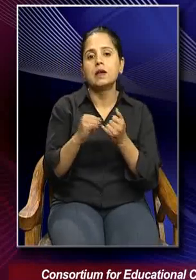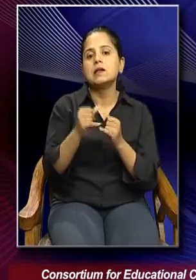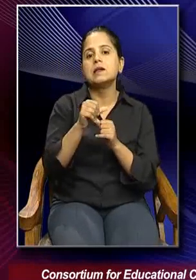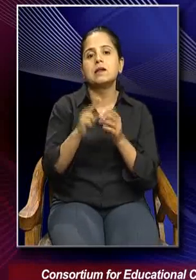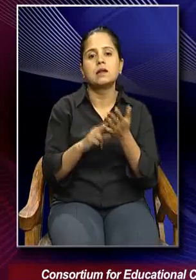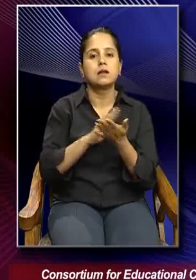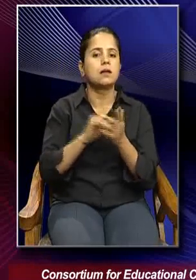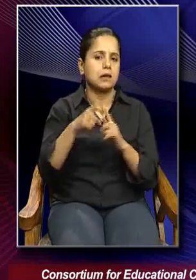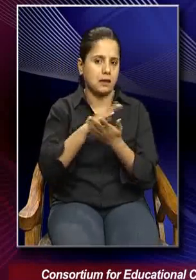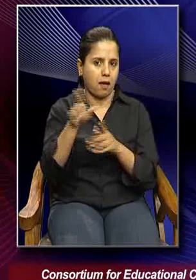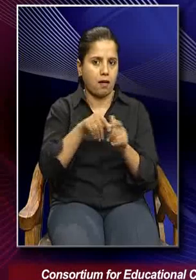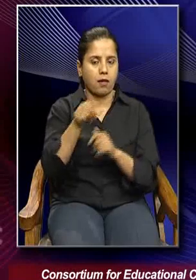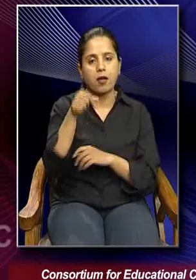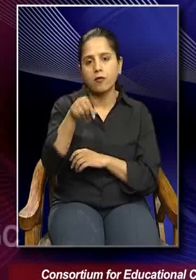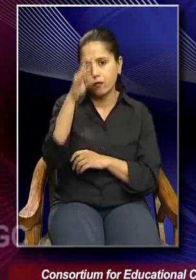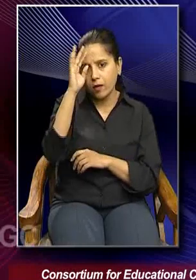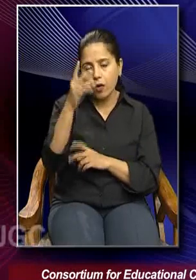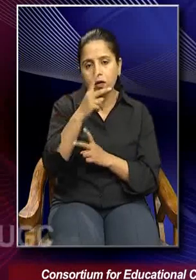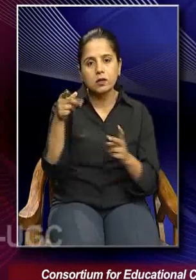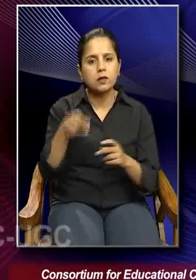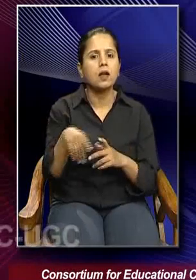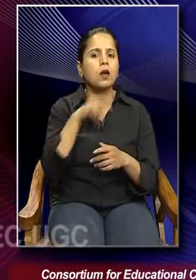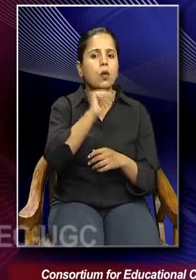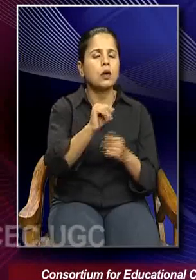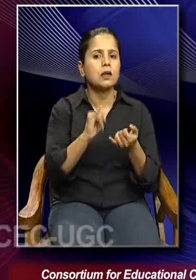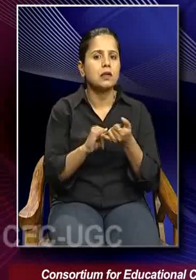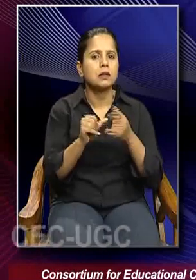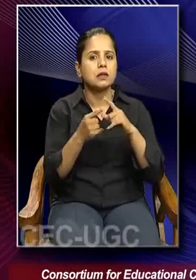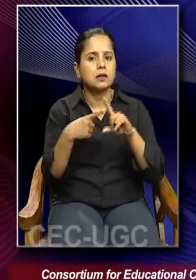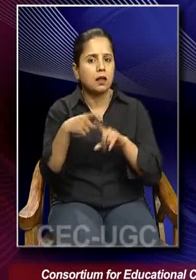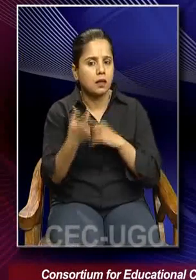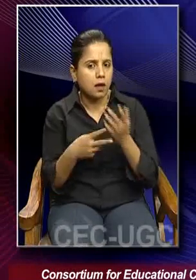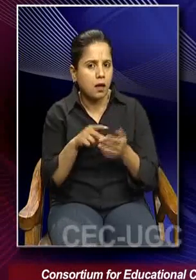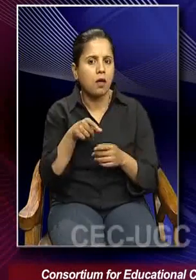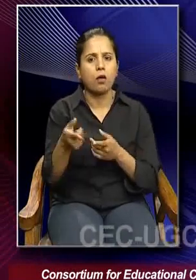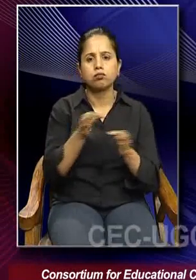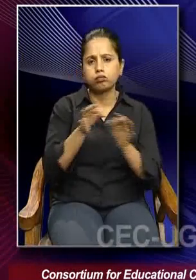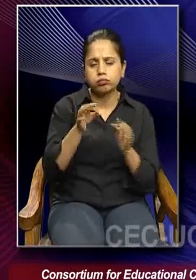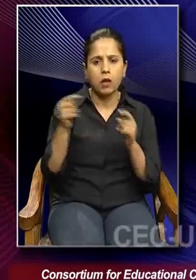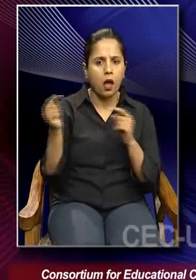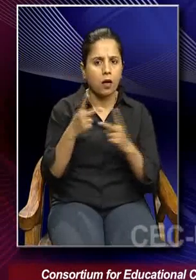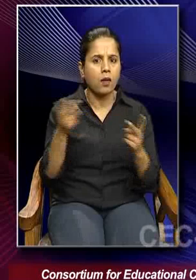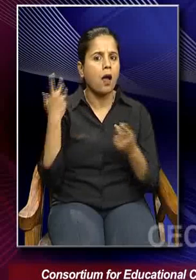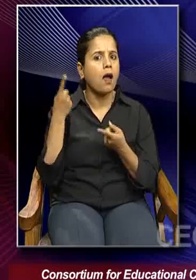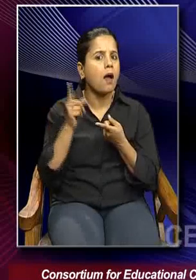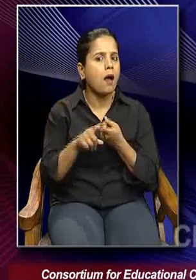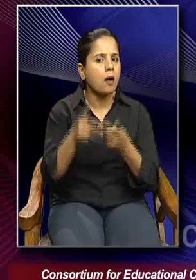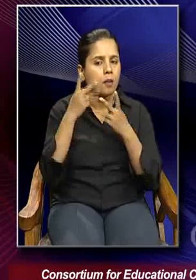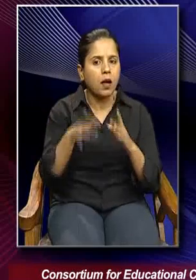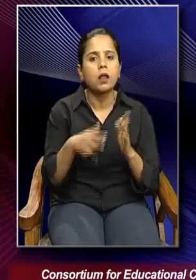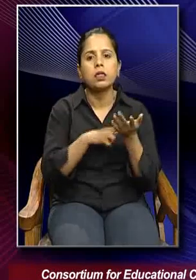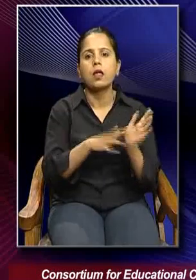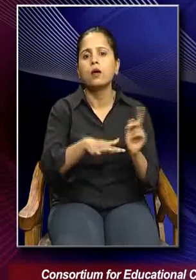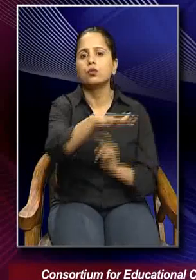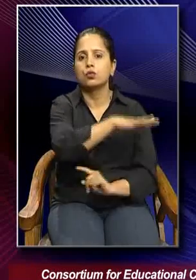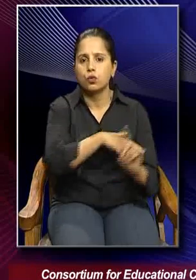philosophy, which talks about the Satkaryavad theory, the arguments given in the favor of the existence for Prakriti